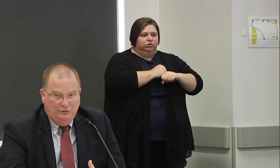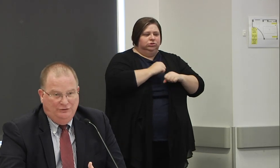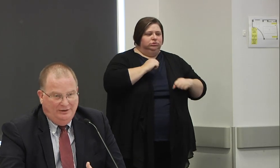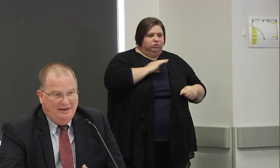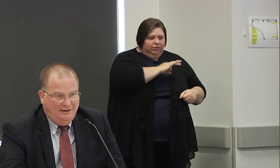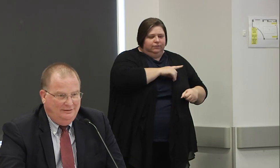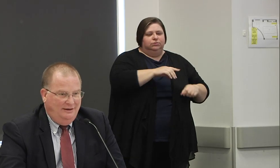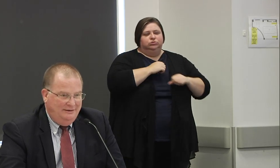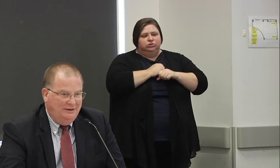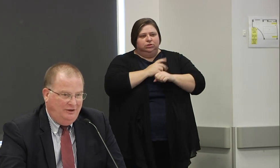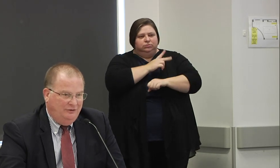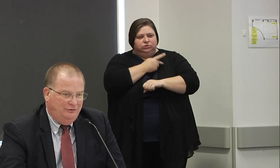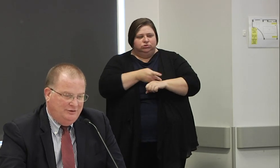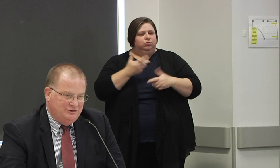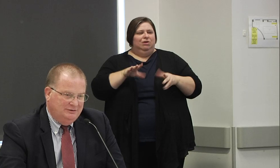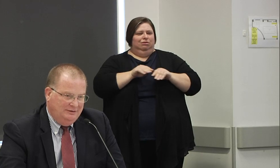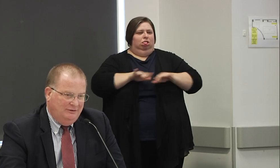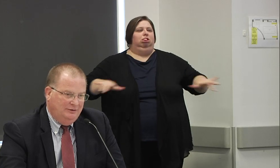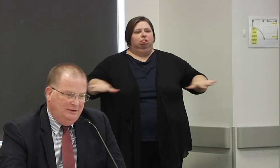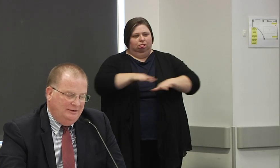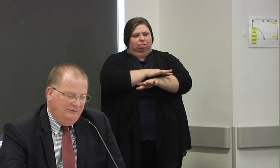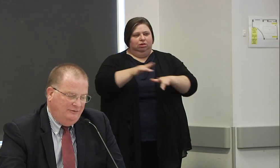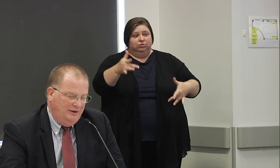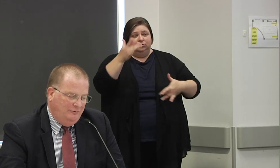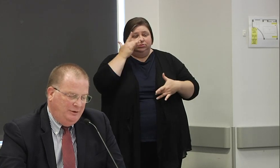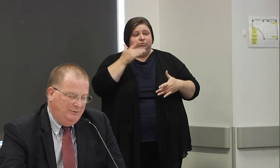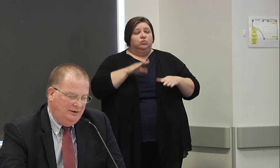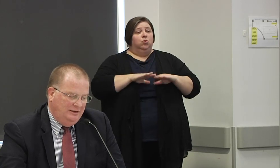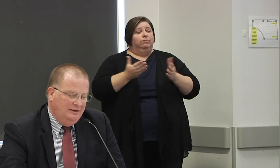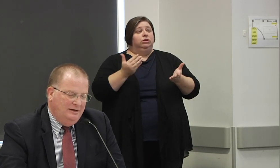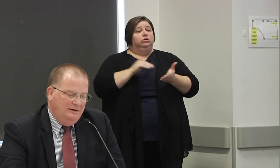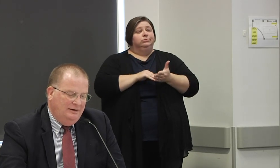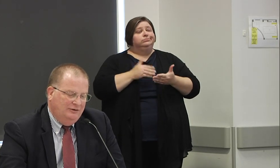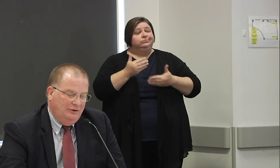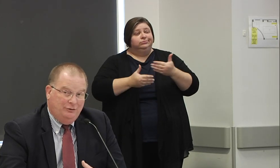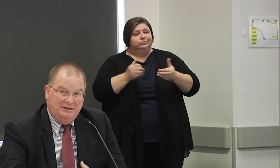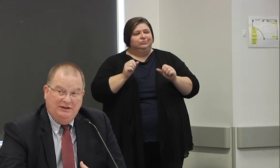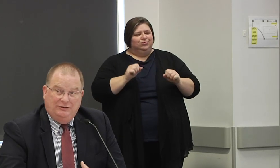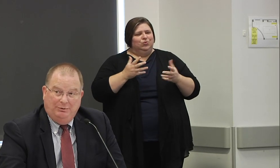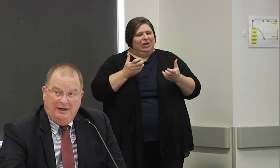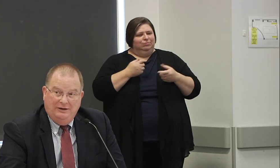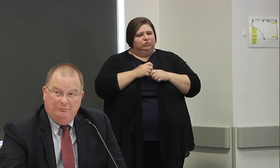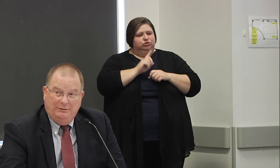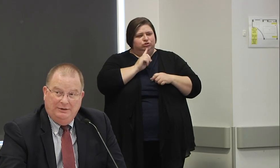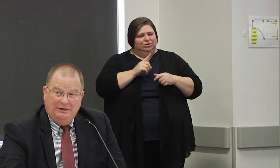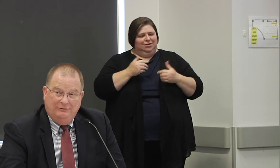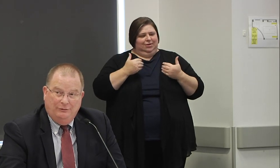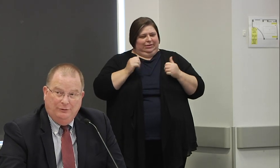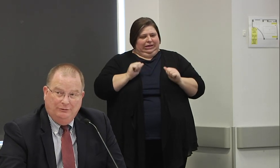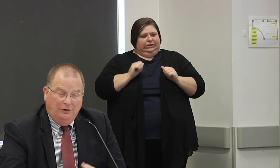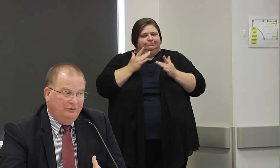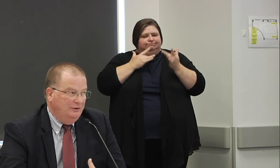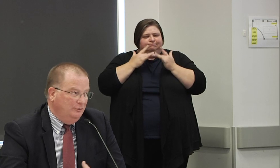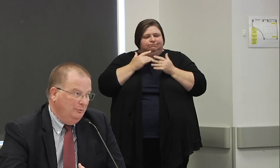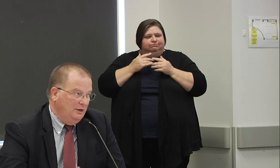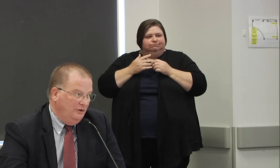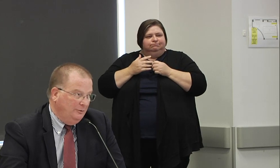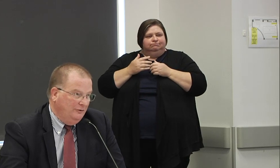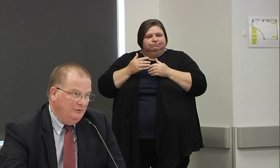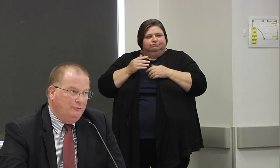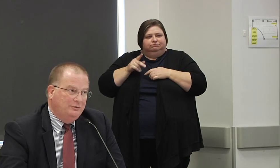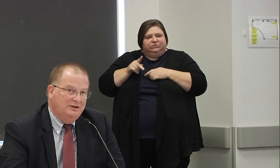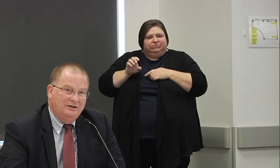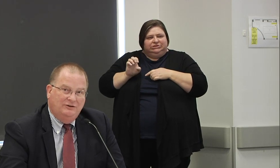using that conservation level of PPE is a 30-day supply of PPE for large and urban hospitals